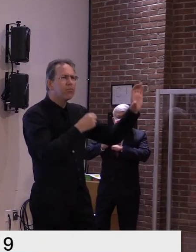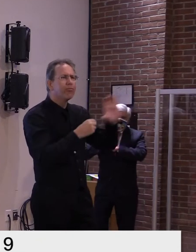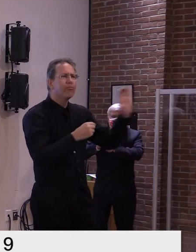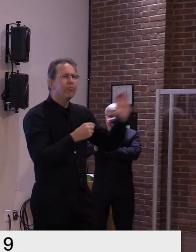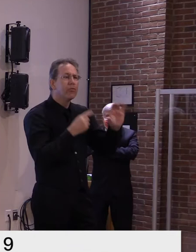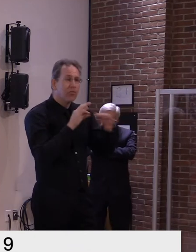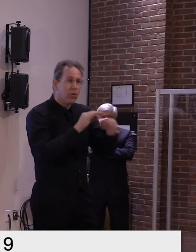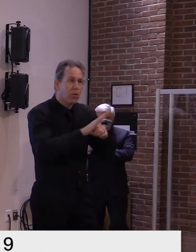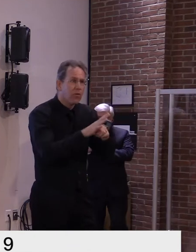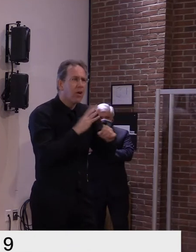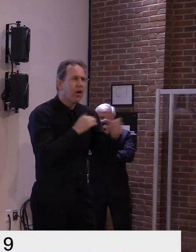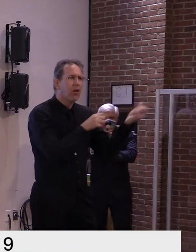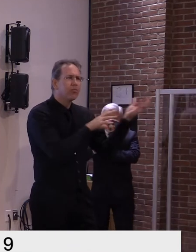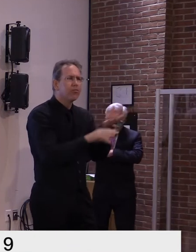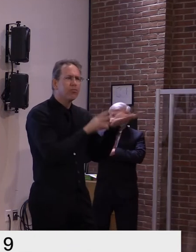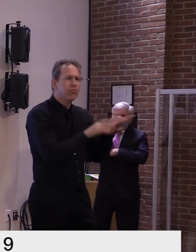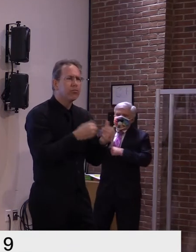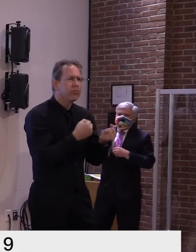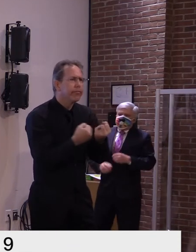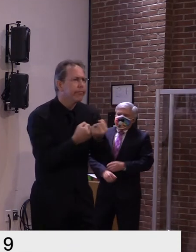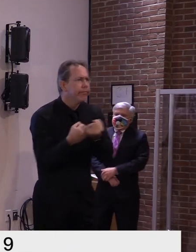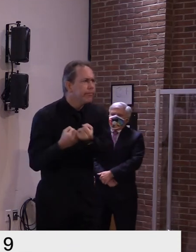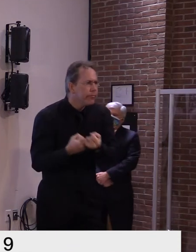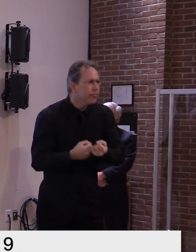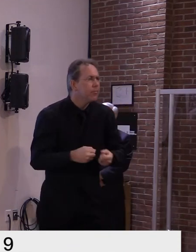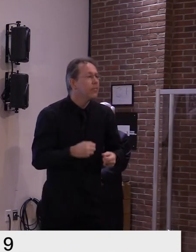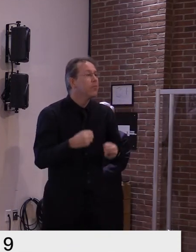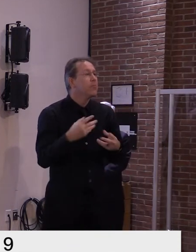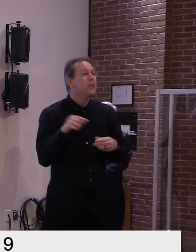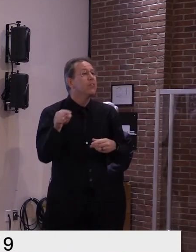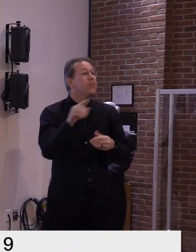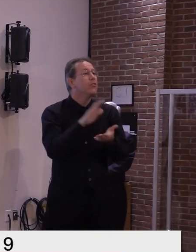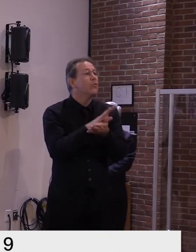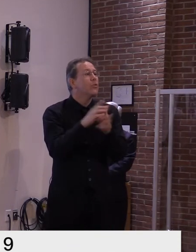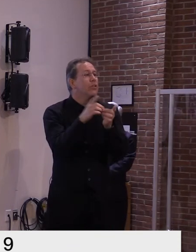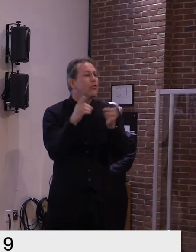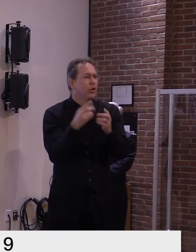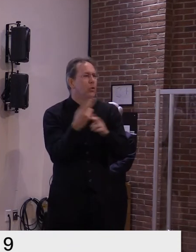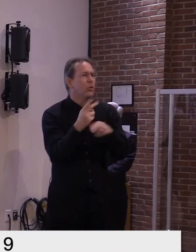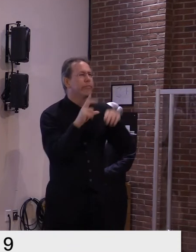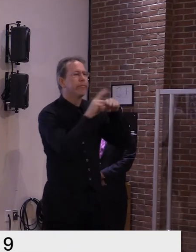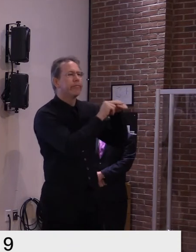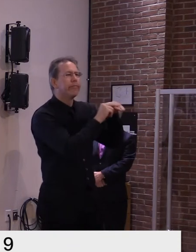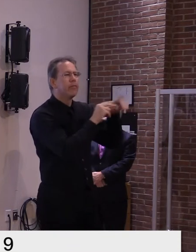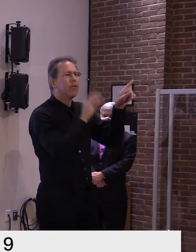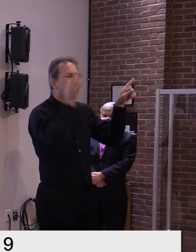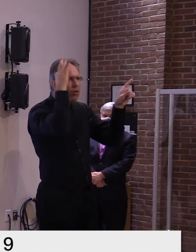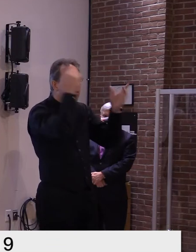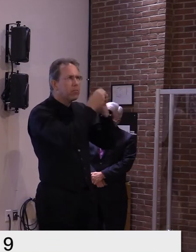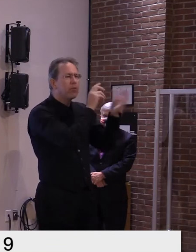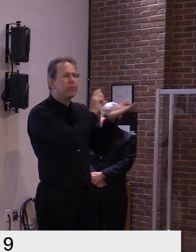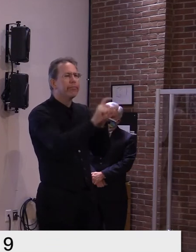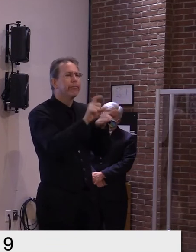So I know many districts are leveraging those funds to their maximum advantage. So that should be of help. Okay.